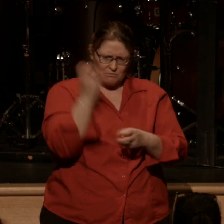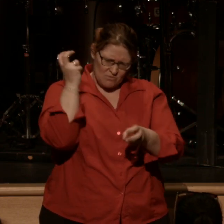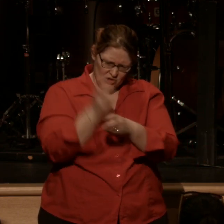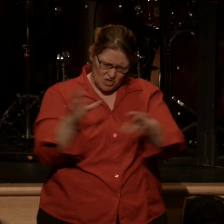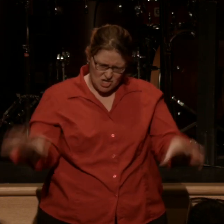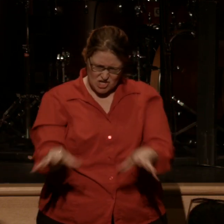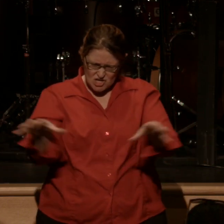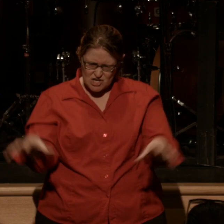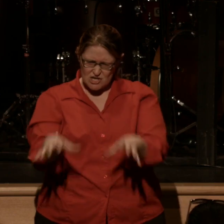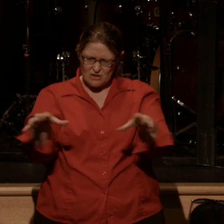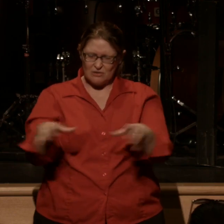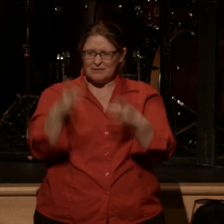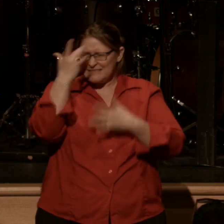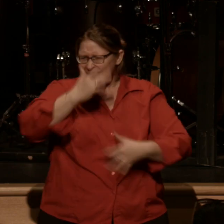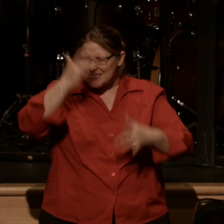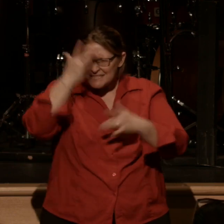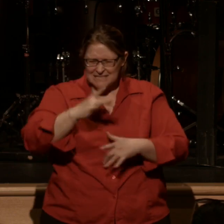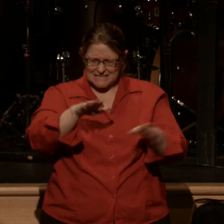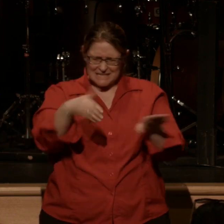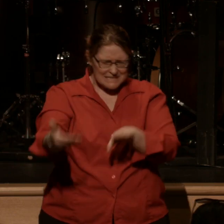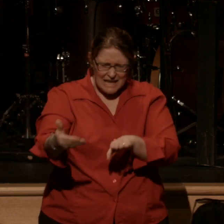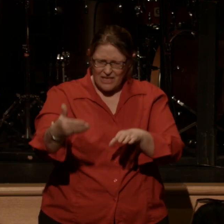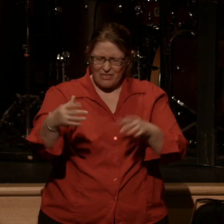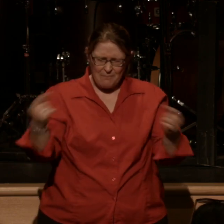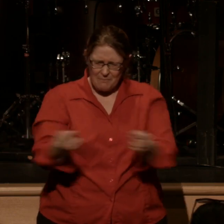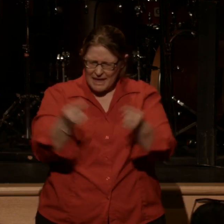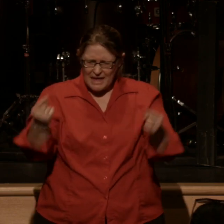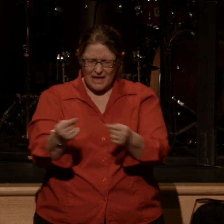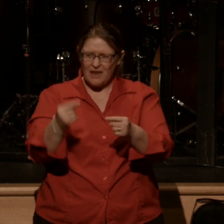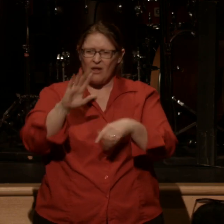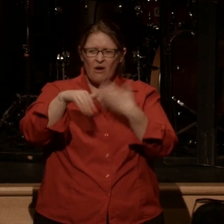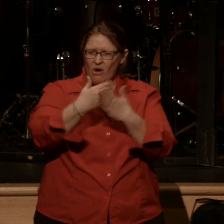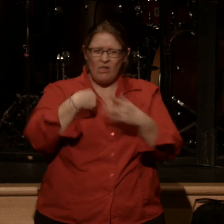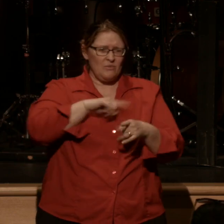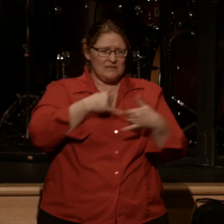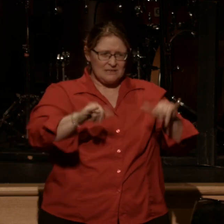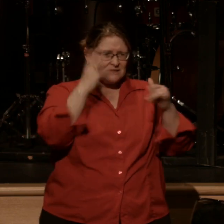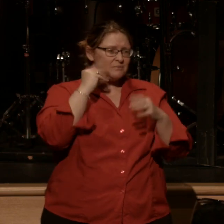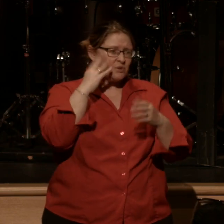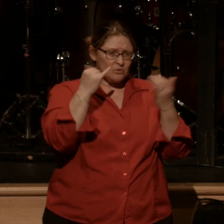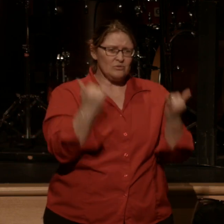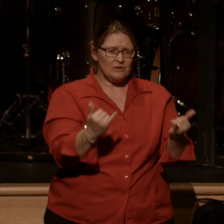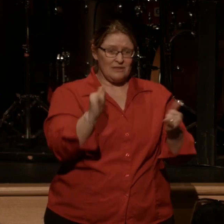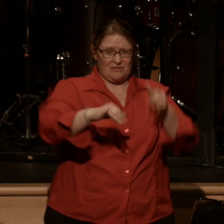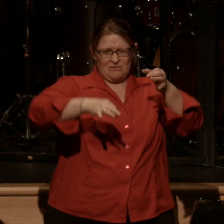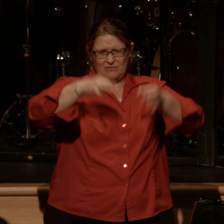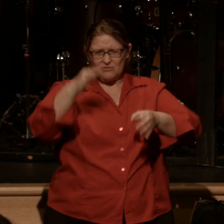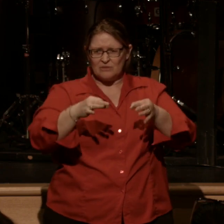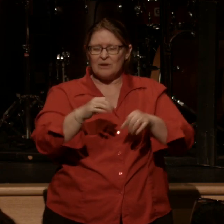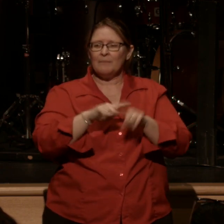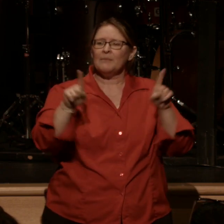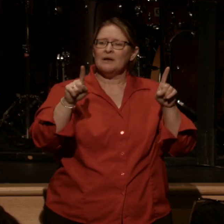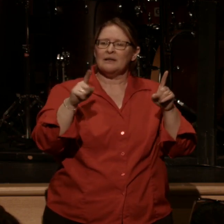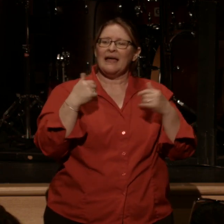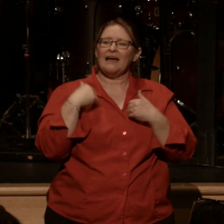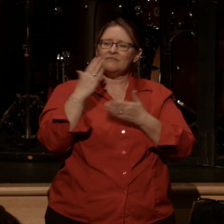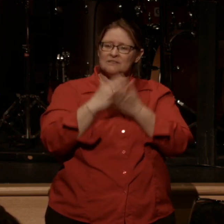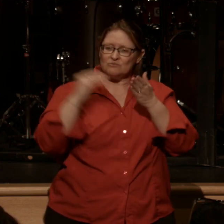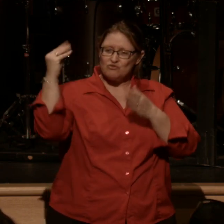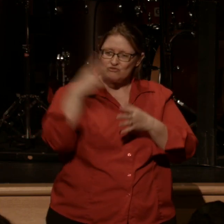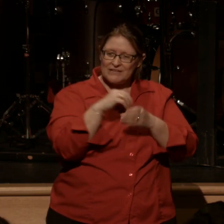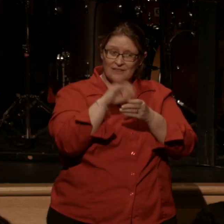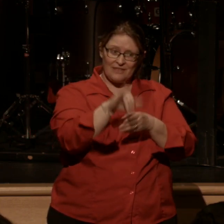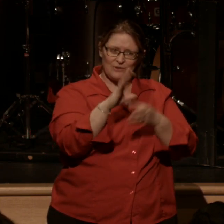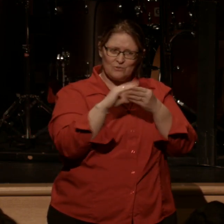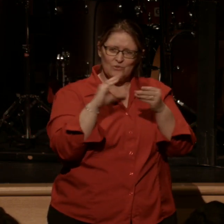hard work and sickness and death and pain, all the things that we still experience today was their judgment. But there's grace in that story